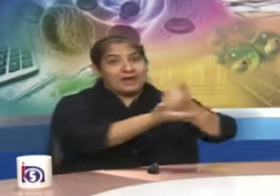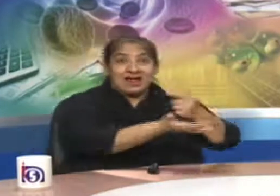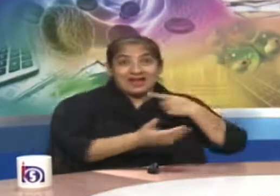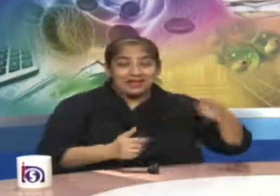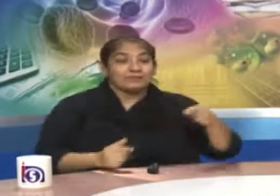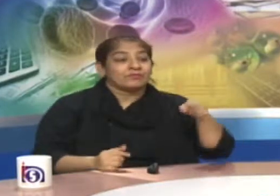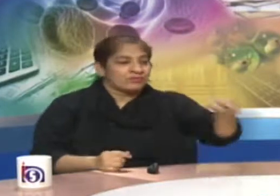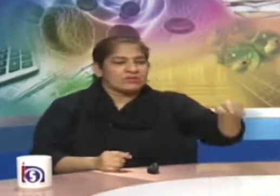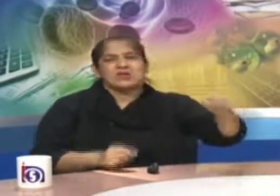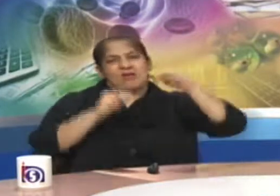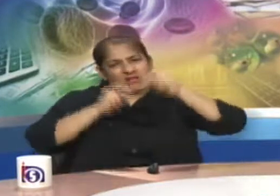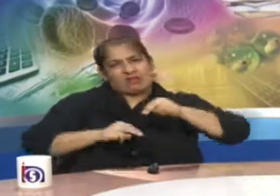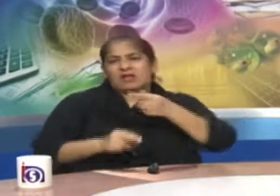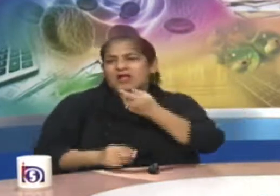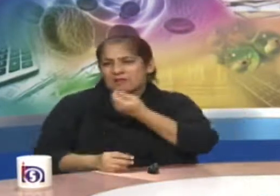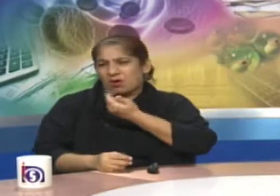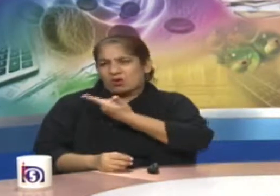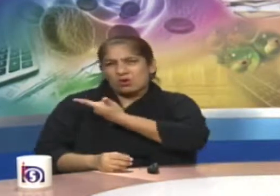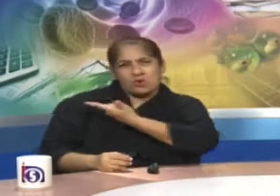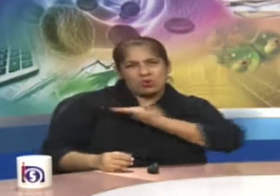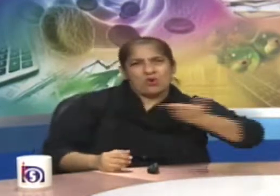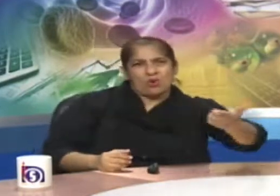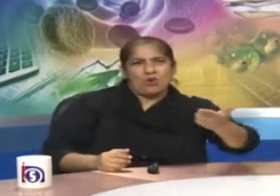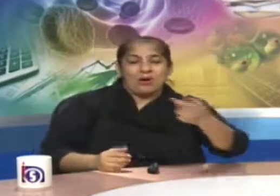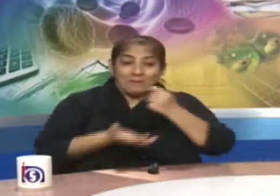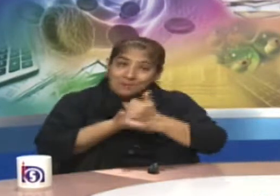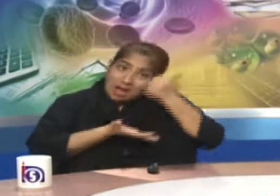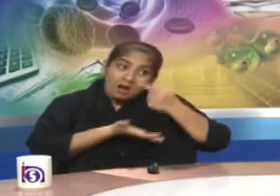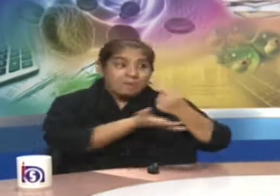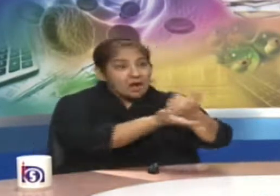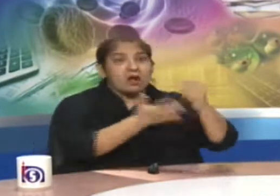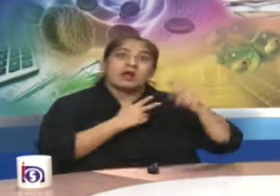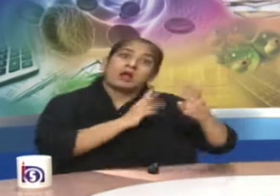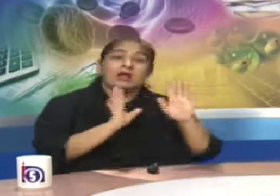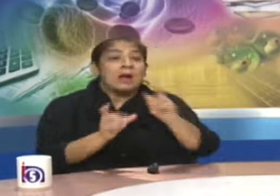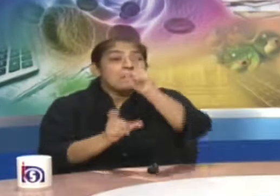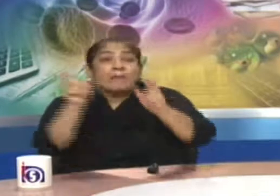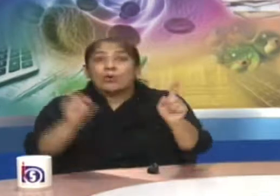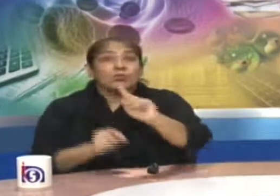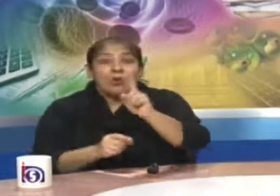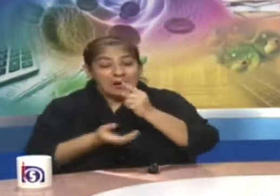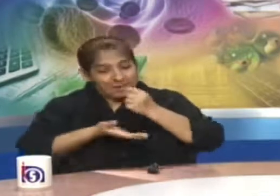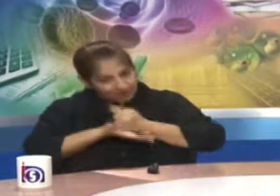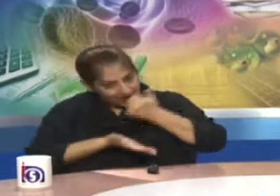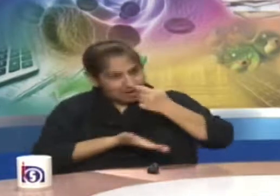when there is a one-to-one or face-to-face interaction. Suppose a person needs some amount of loan,